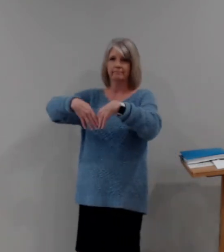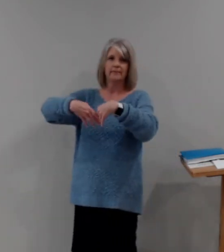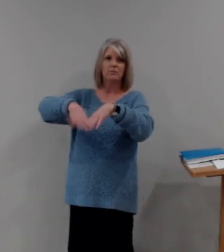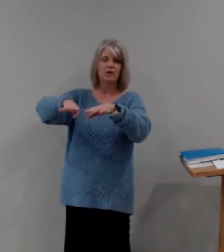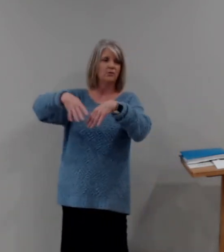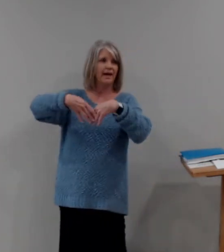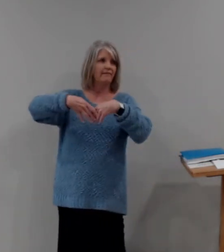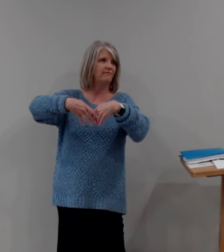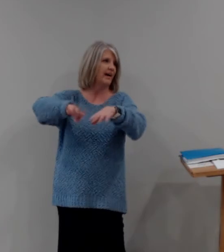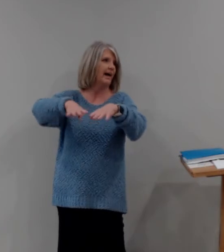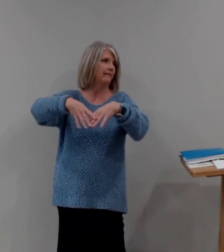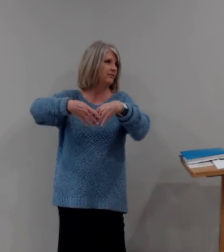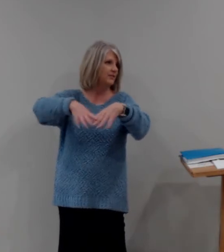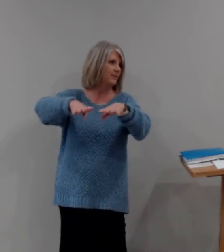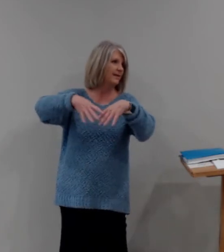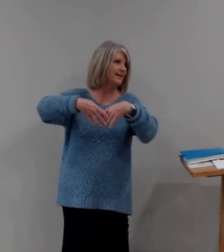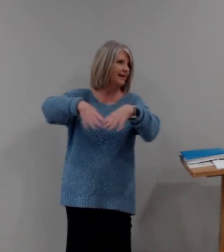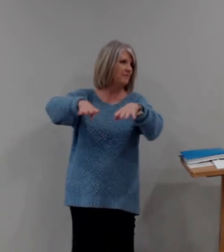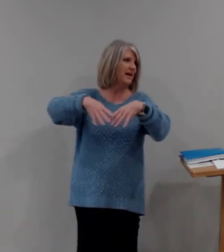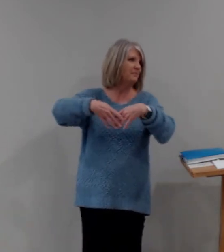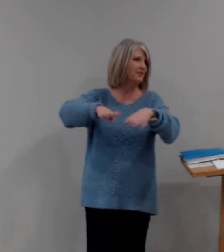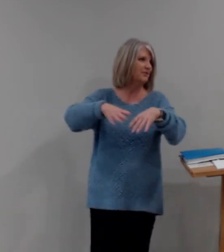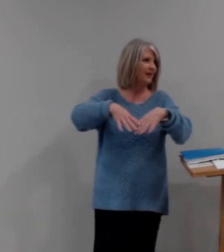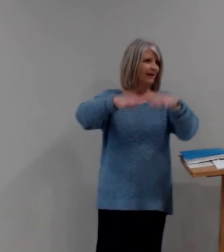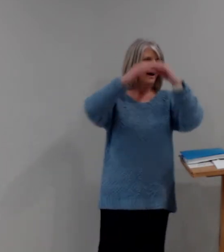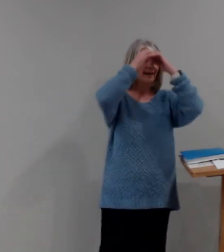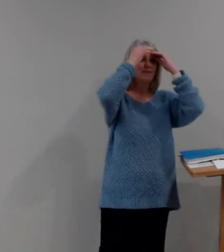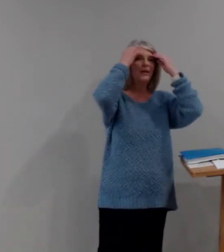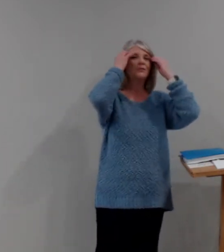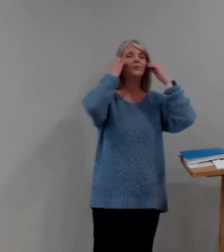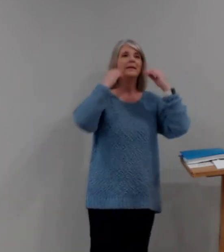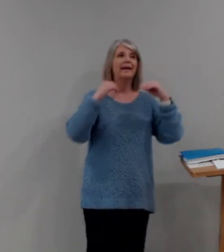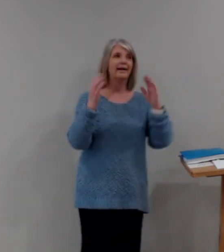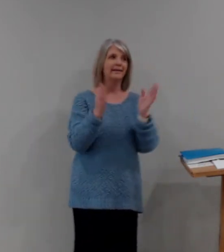I'm gonna go to like 5 just because I haven't been able to. I love to go to them at nighttime.